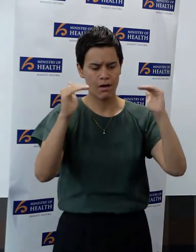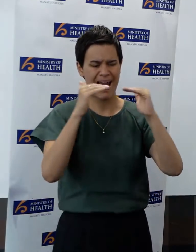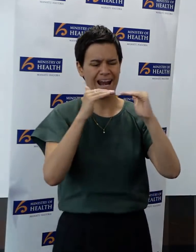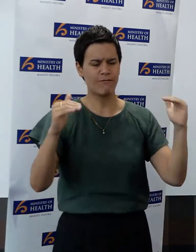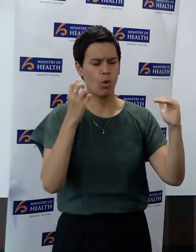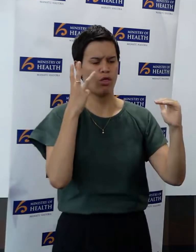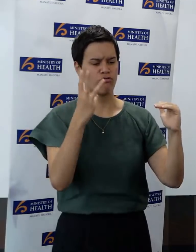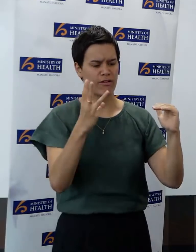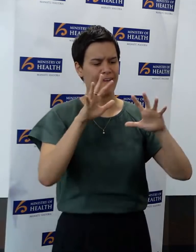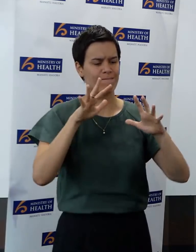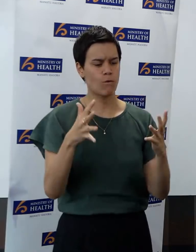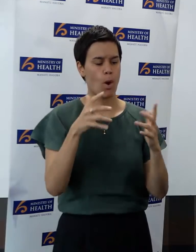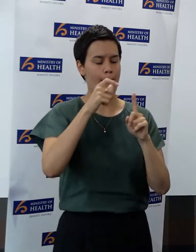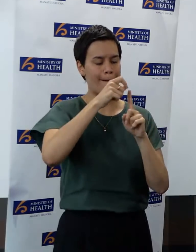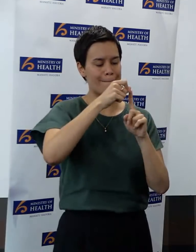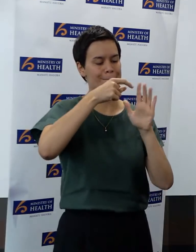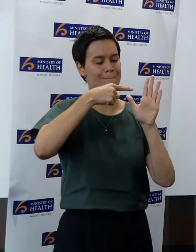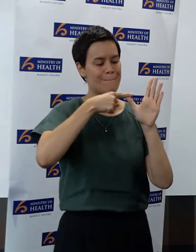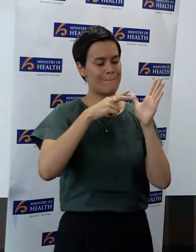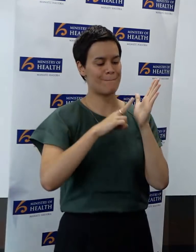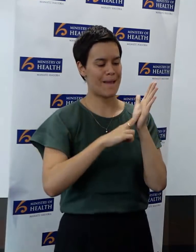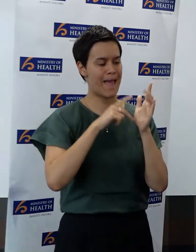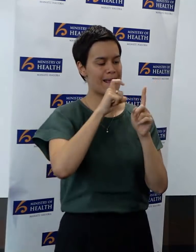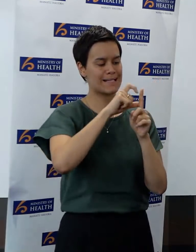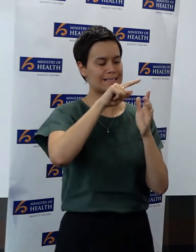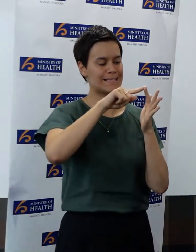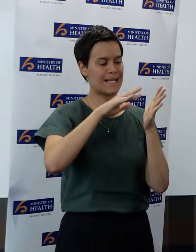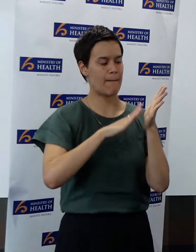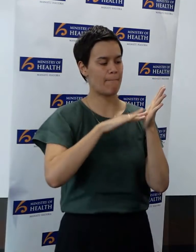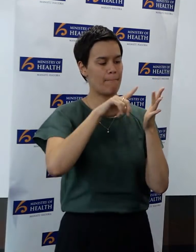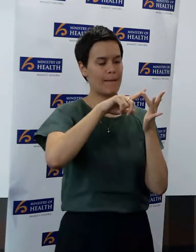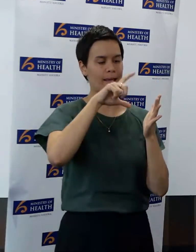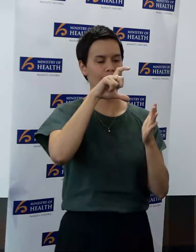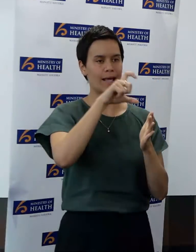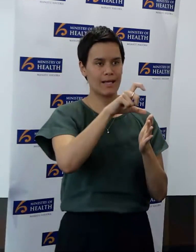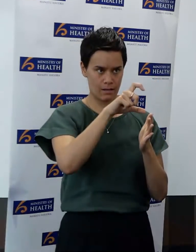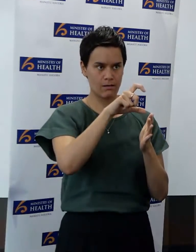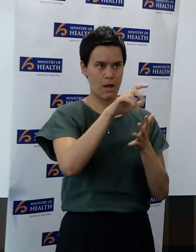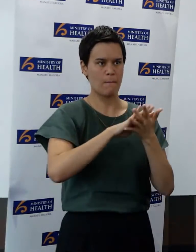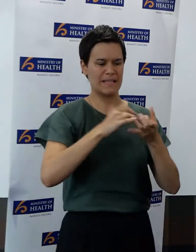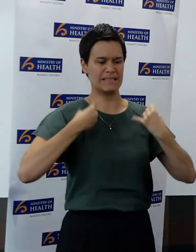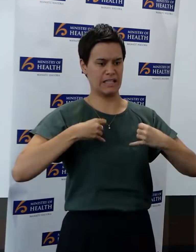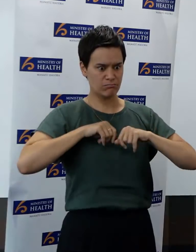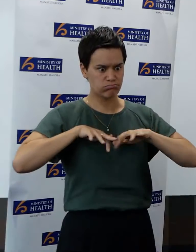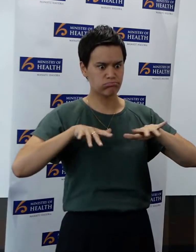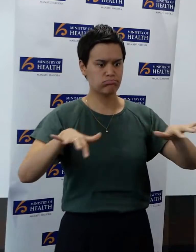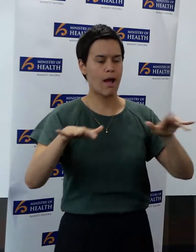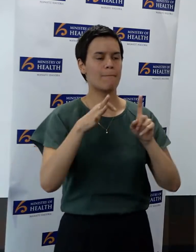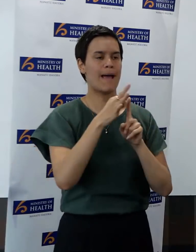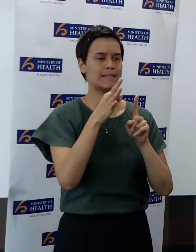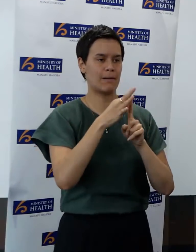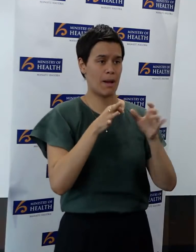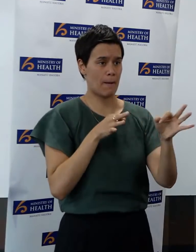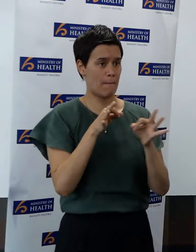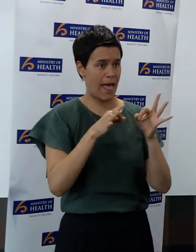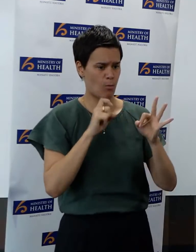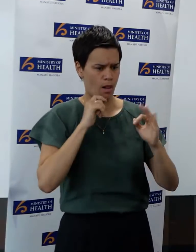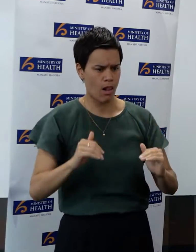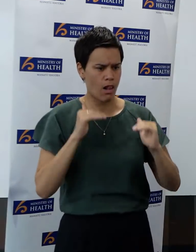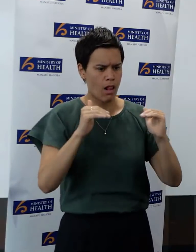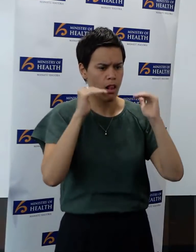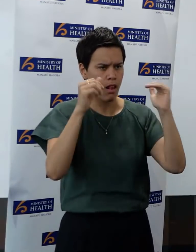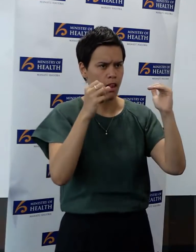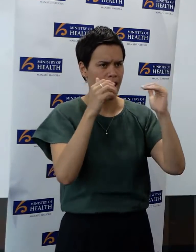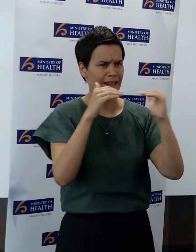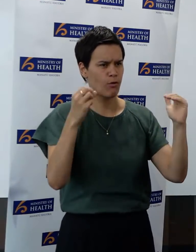So the pandemic plan has a number of phases, but there's not a bright line between each phase. So what we do know